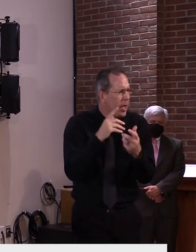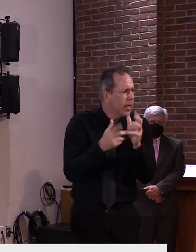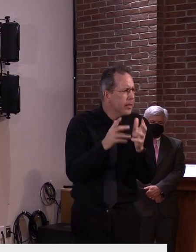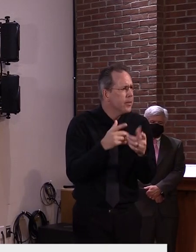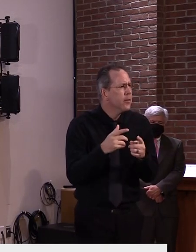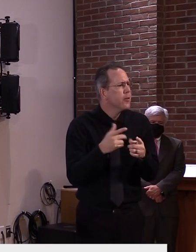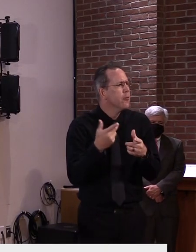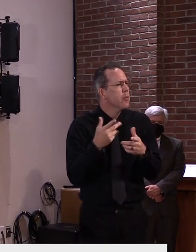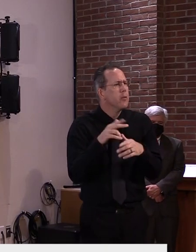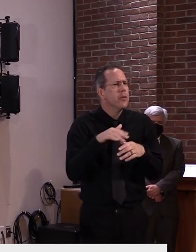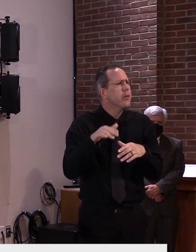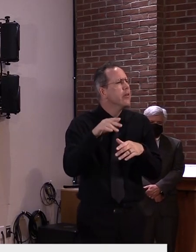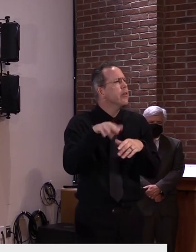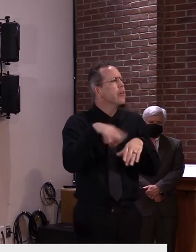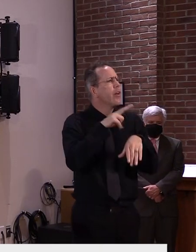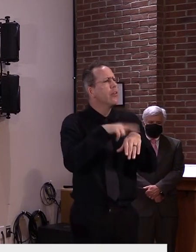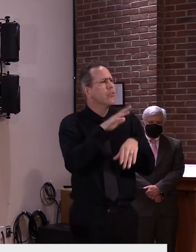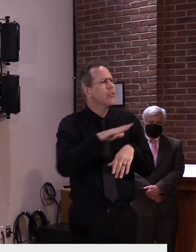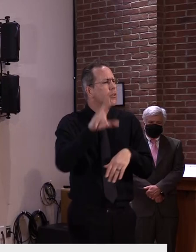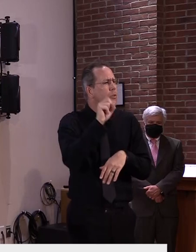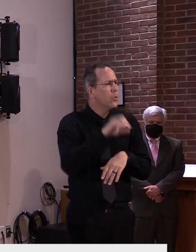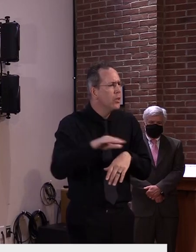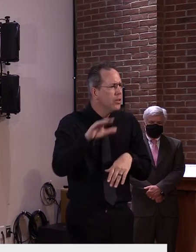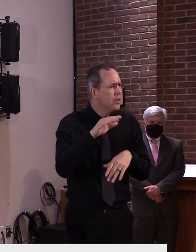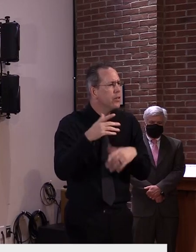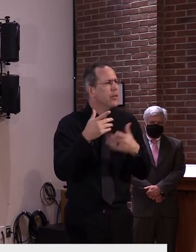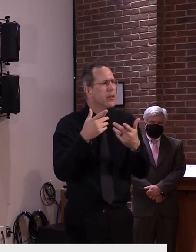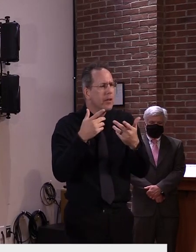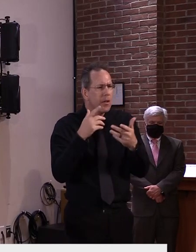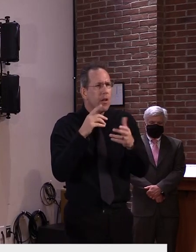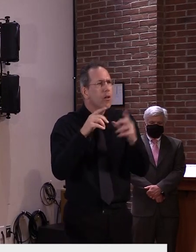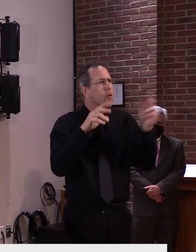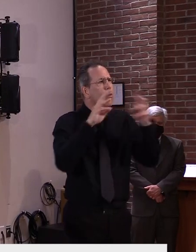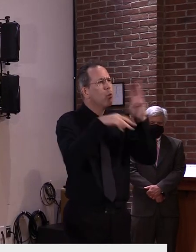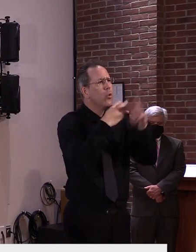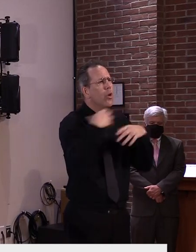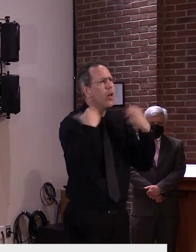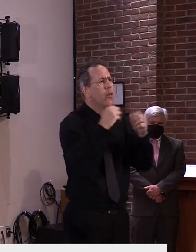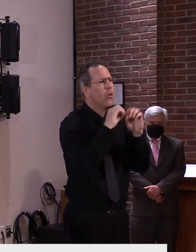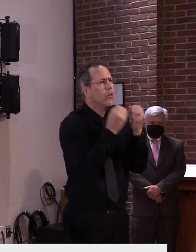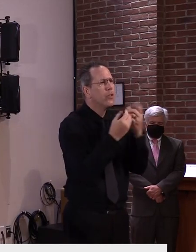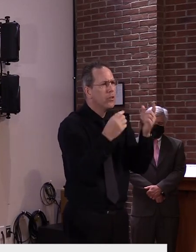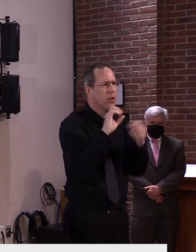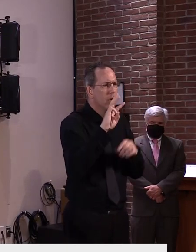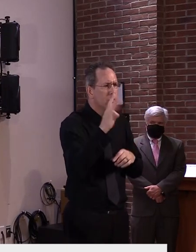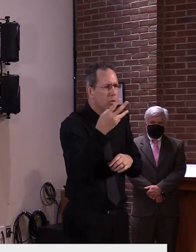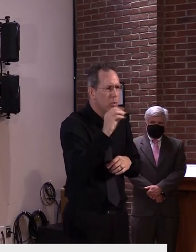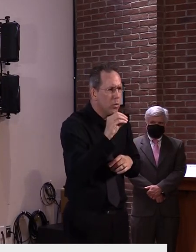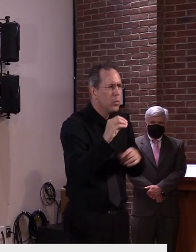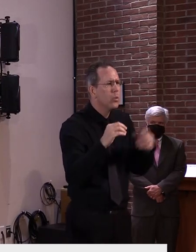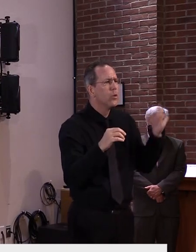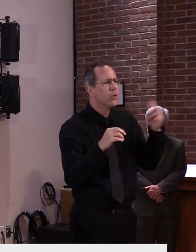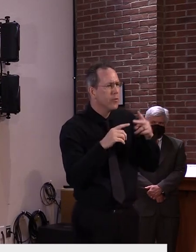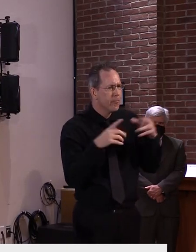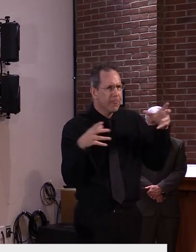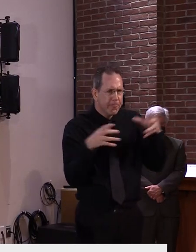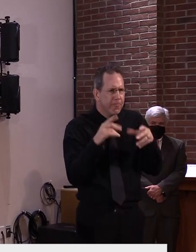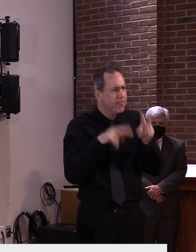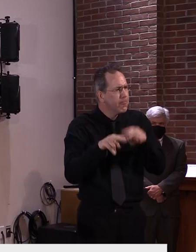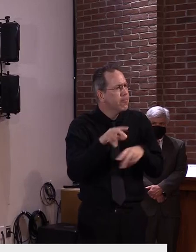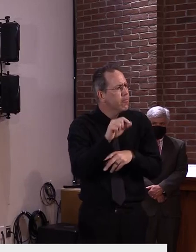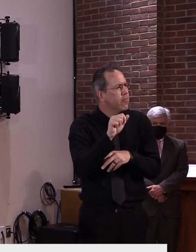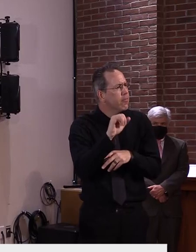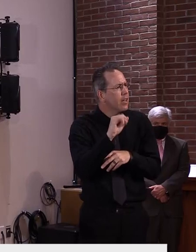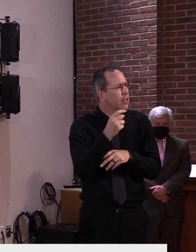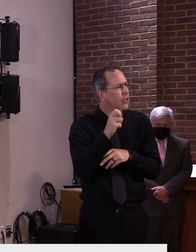WHO, they are heavily emphatic on the symptomatic person, who, again, you want to